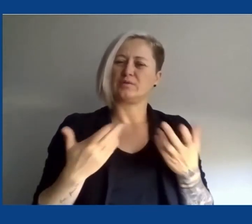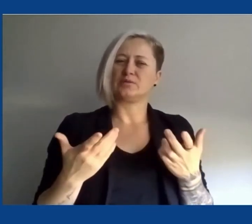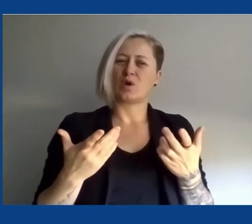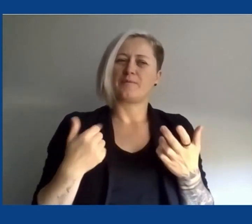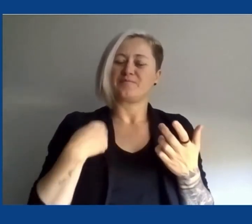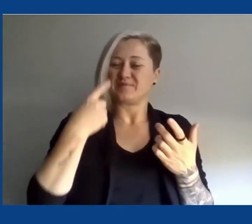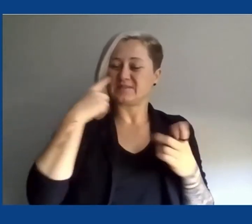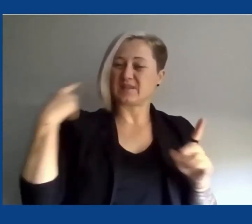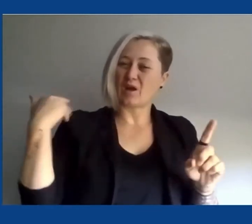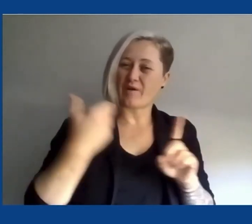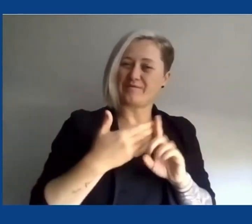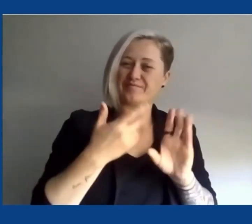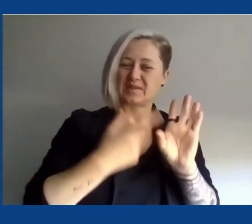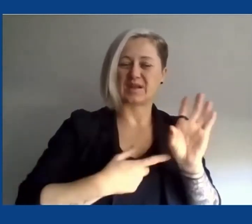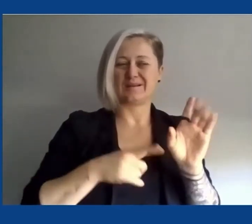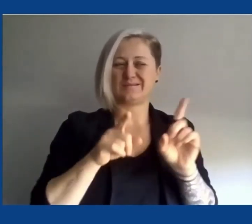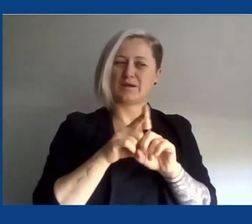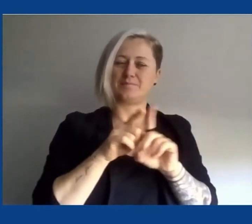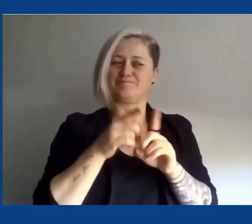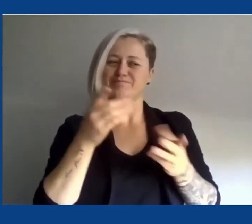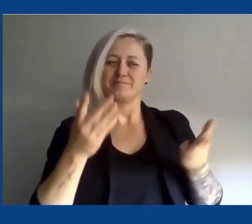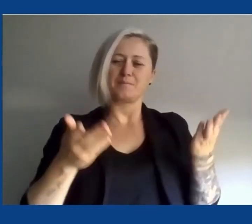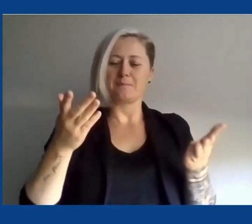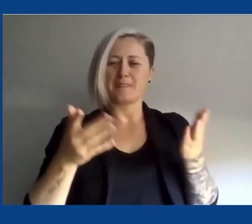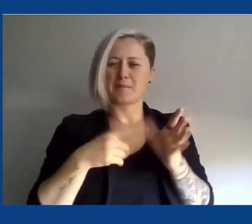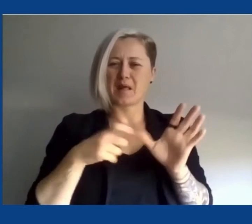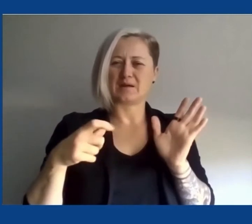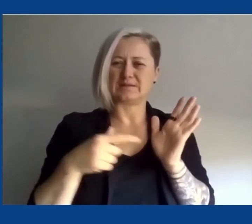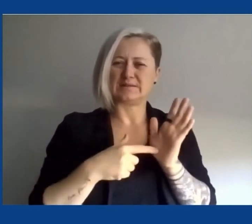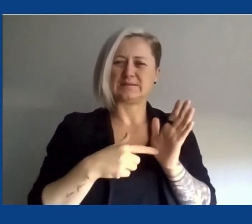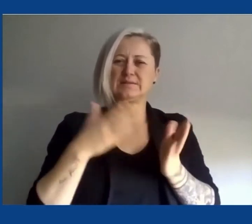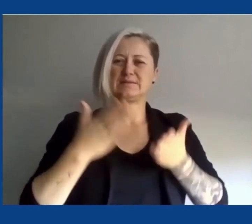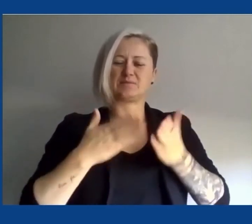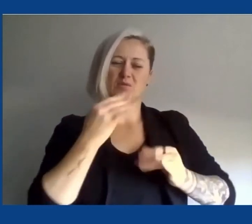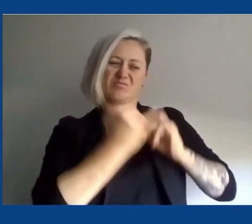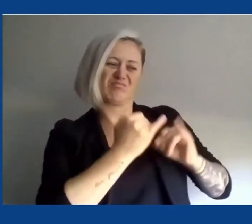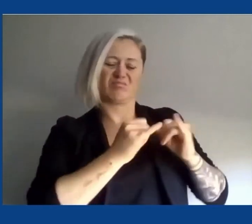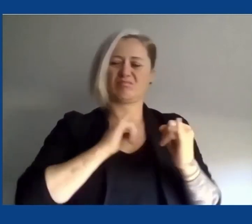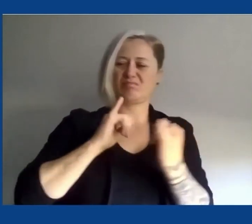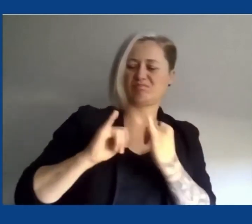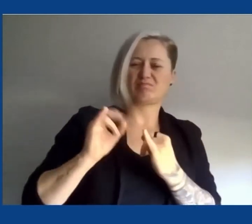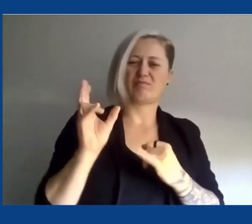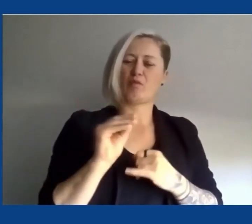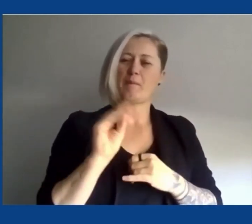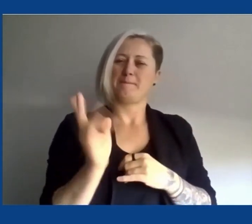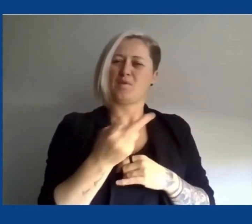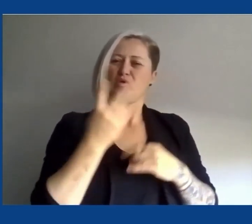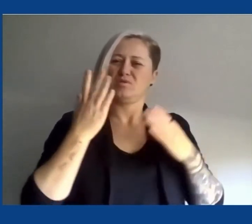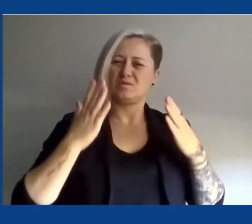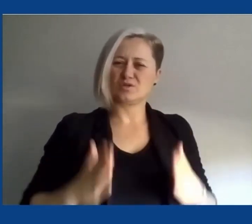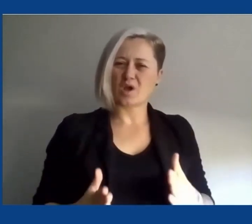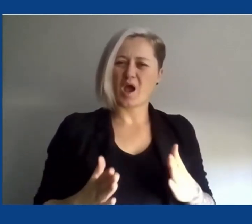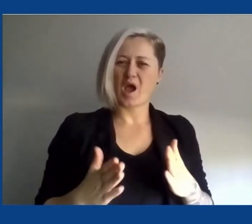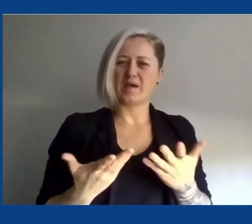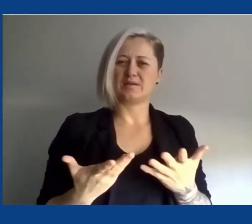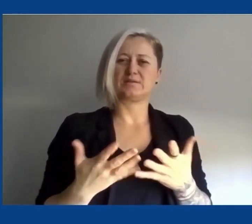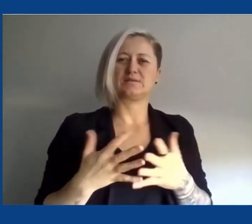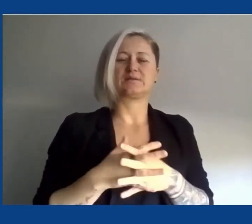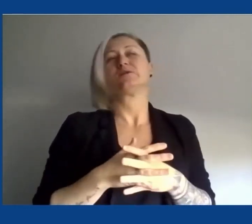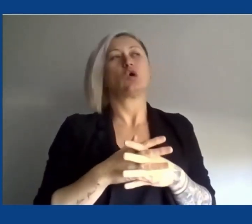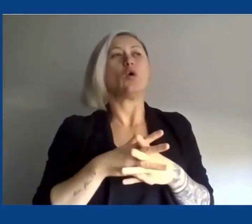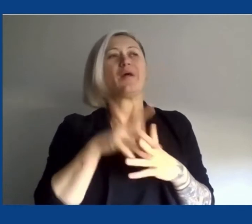years that it's like a balancing act with sometimes bring criticism from both sides, which has a huge impact on our